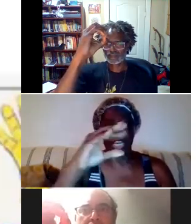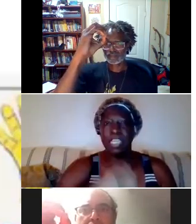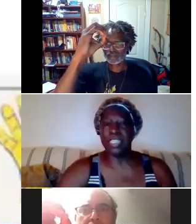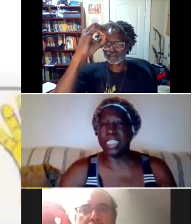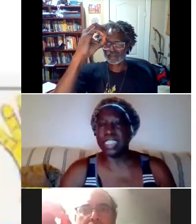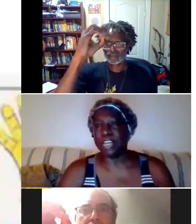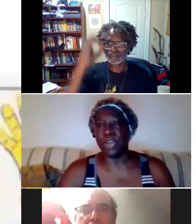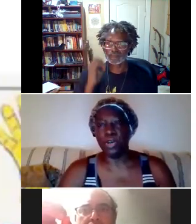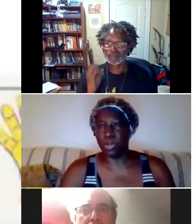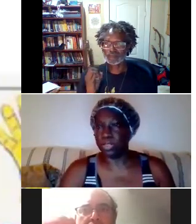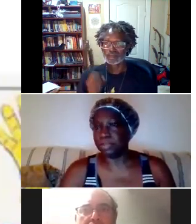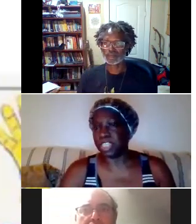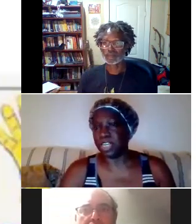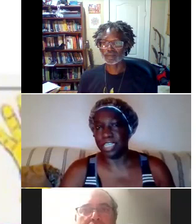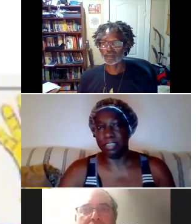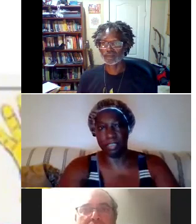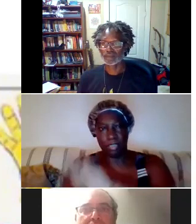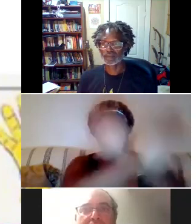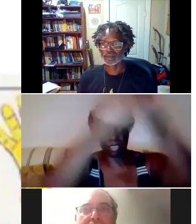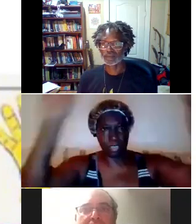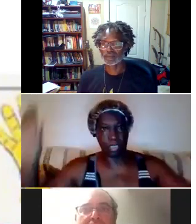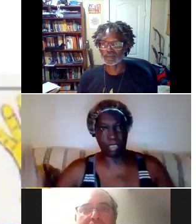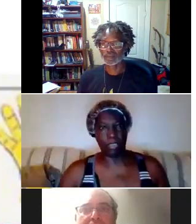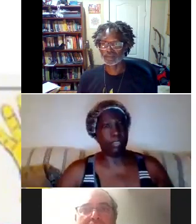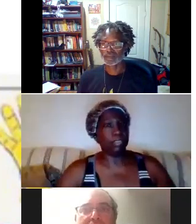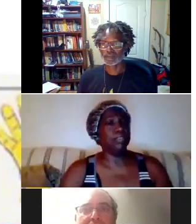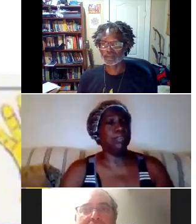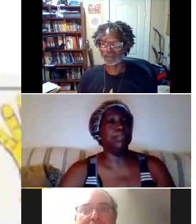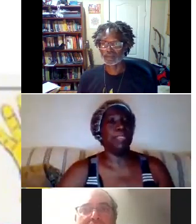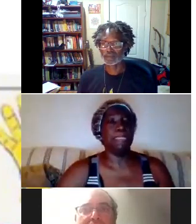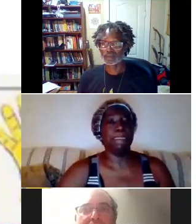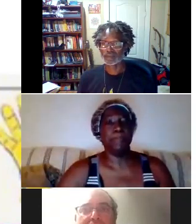I'm sorry, that's the letter O. I'm sorry.